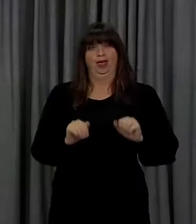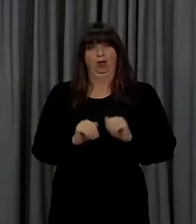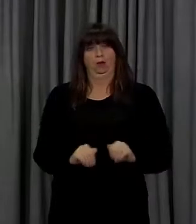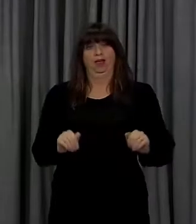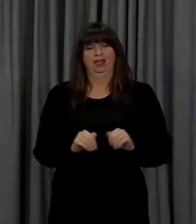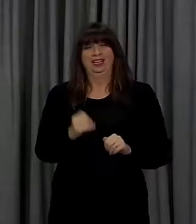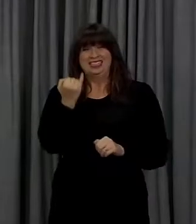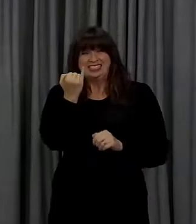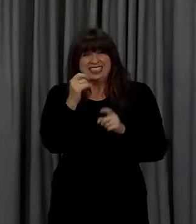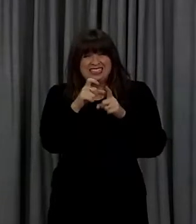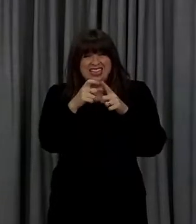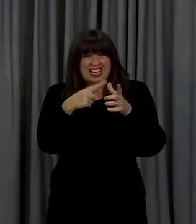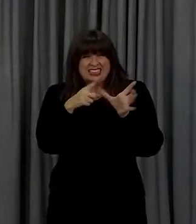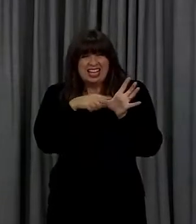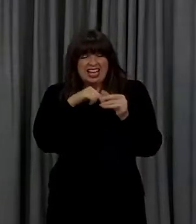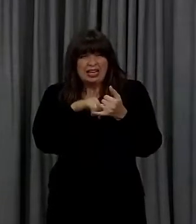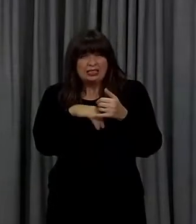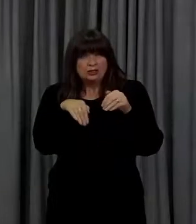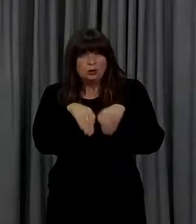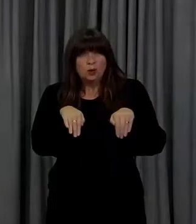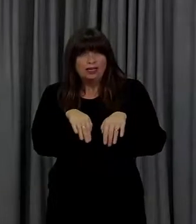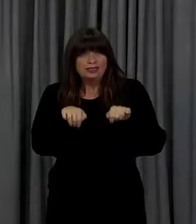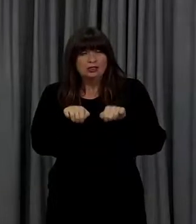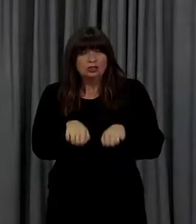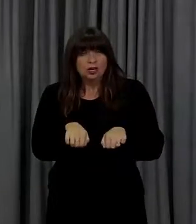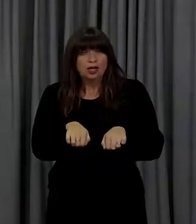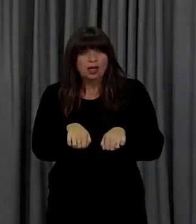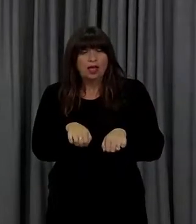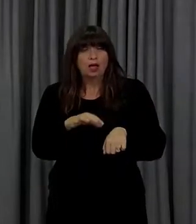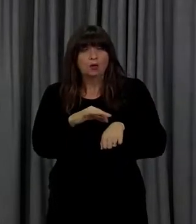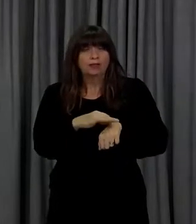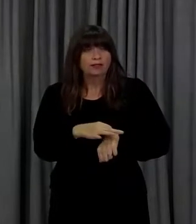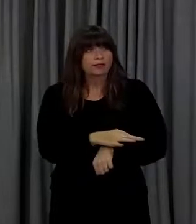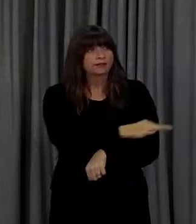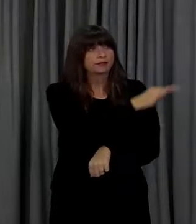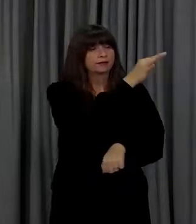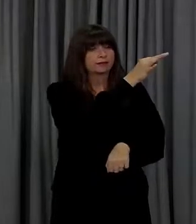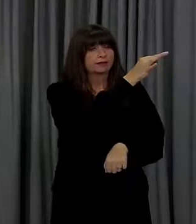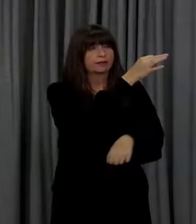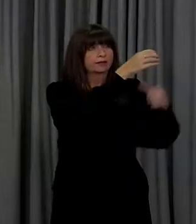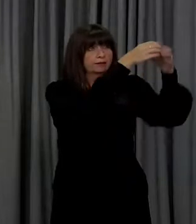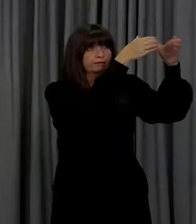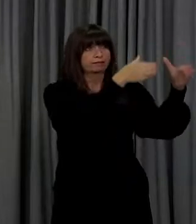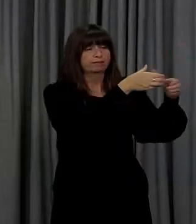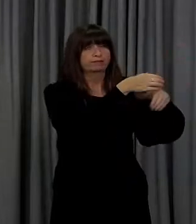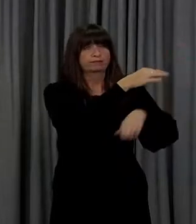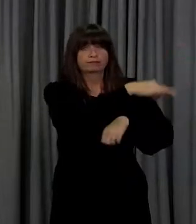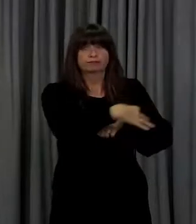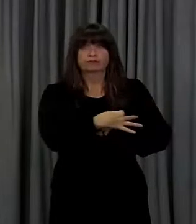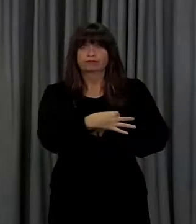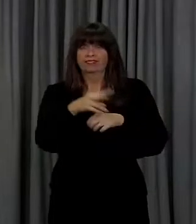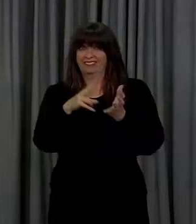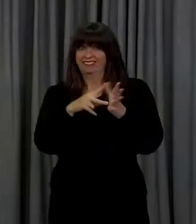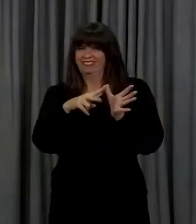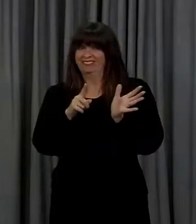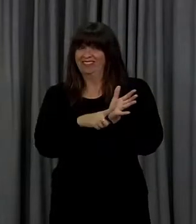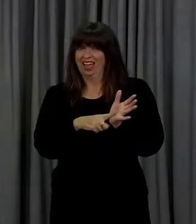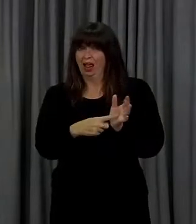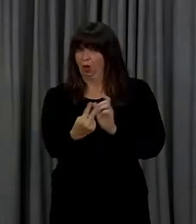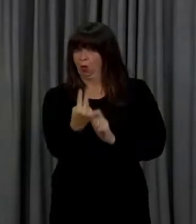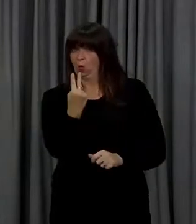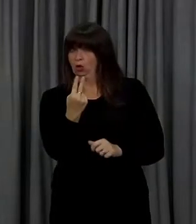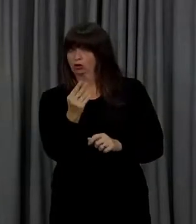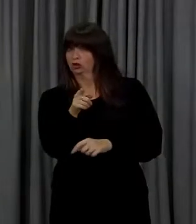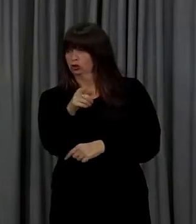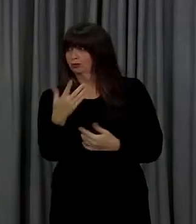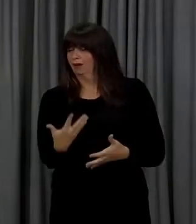who spent 6 days in a chair hooked up to IV. We've been talking to her today. I know she'll be watching this. What can you tell